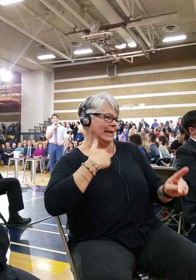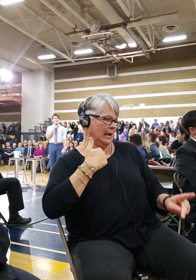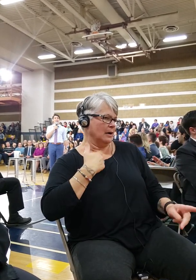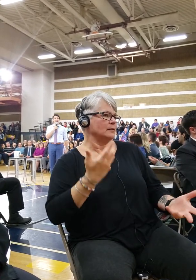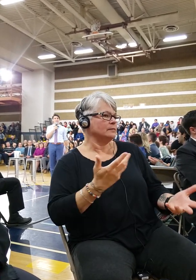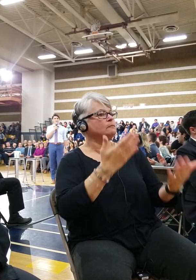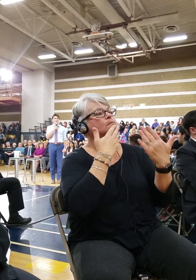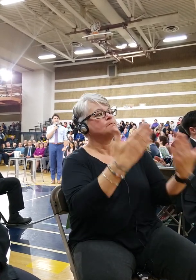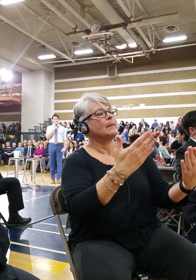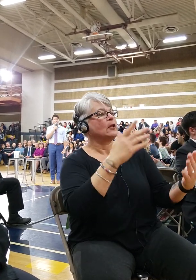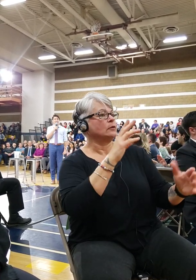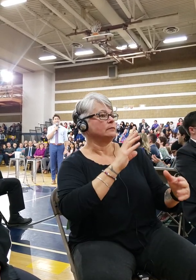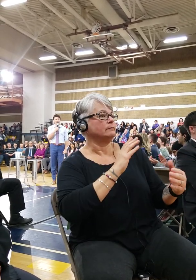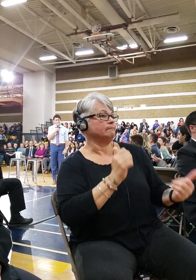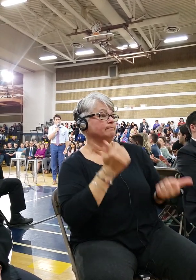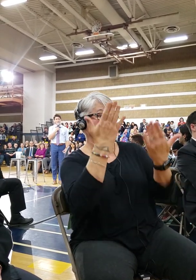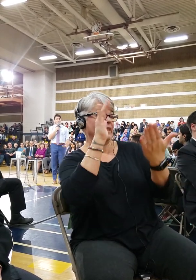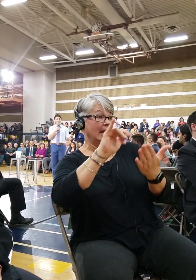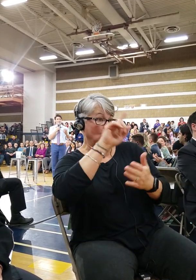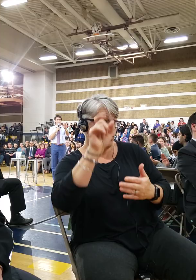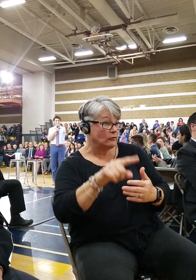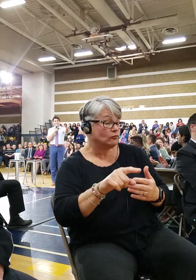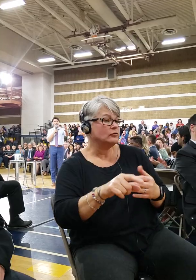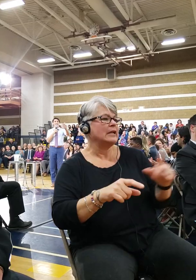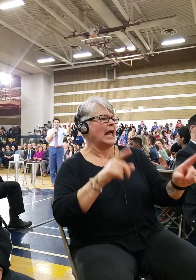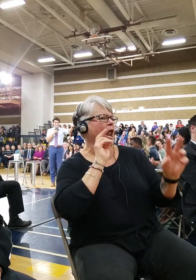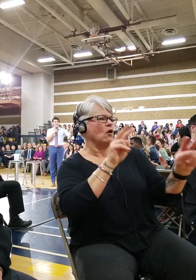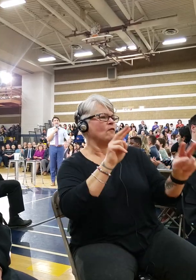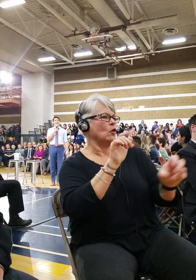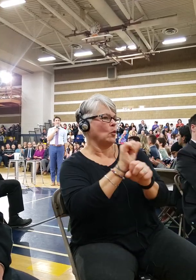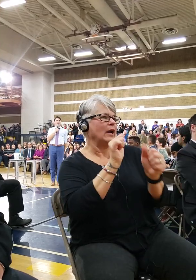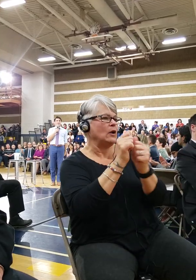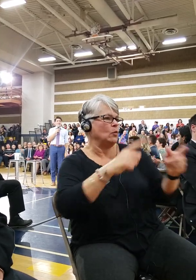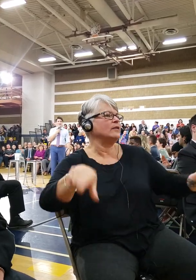thank you for bringing up the question, and I look forward to working with you on this.